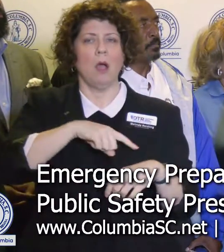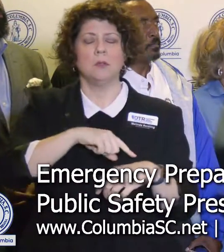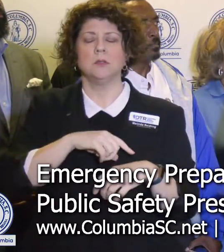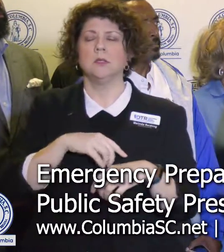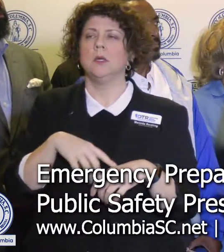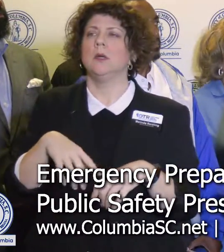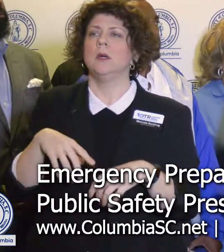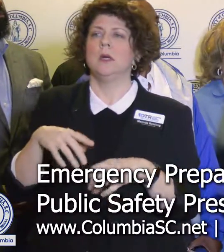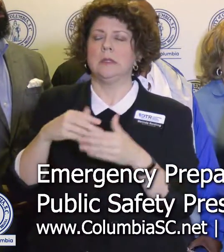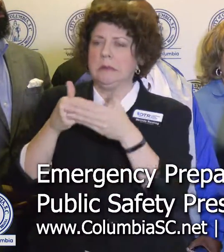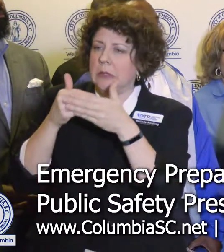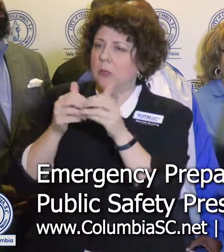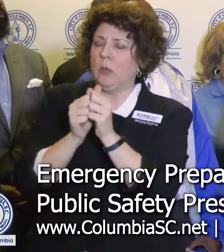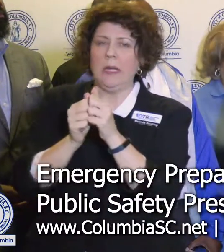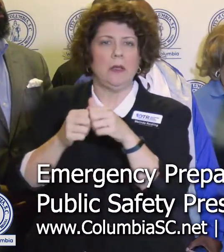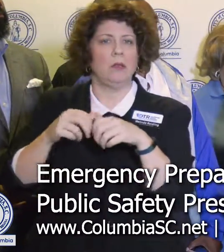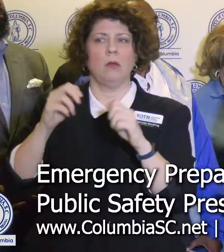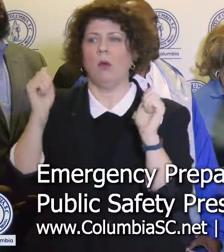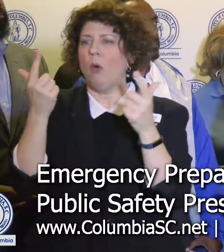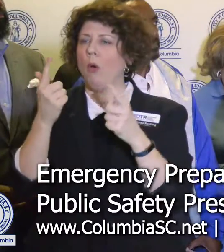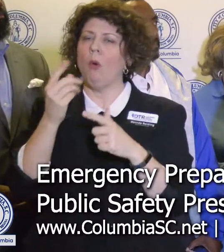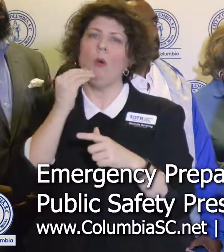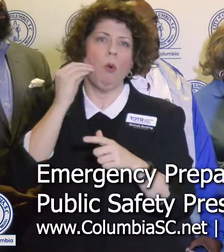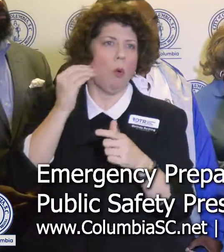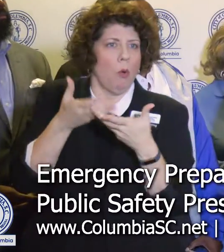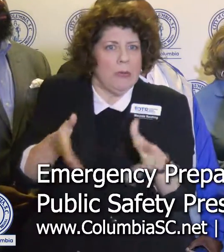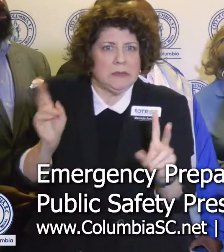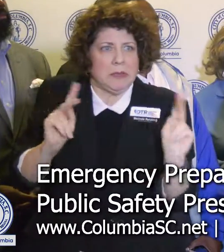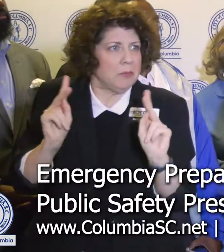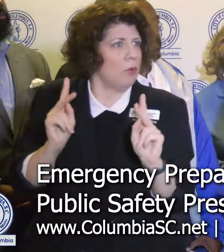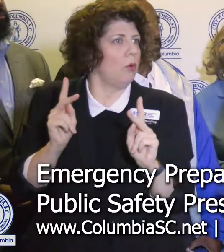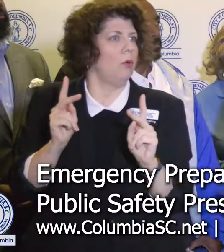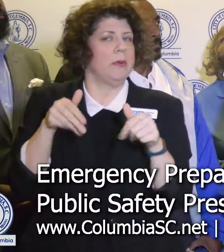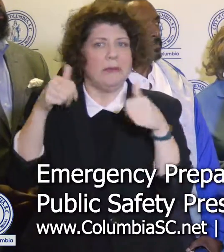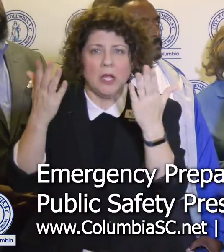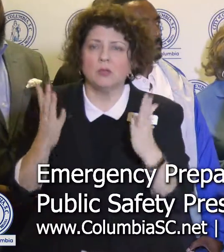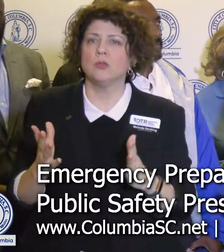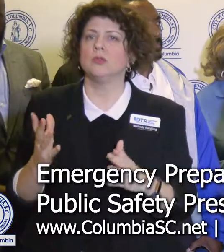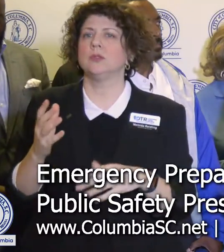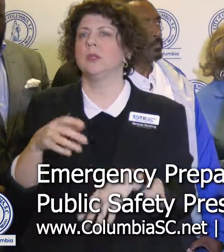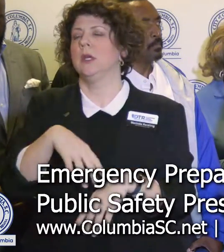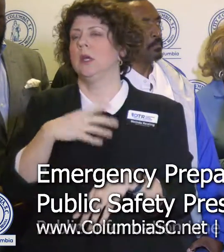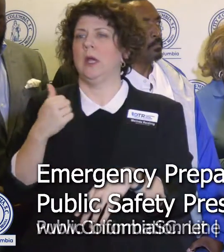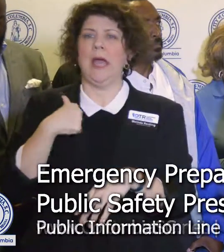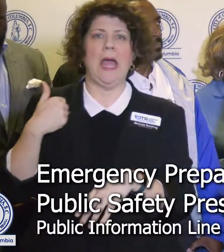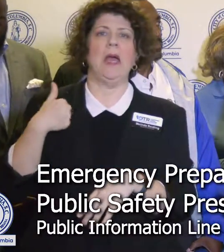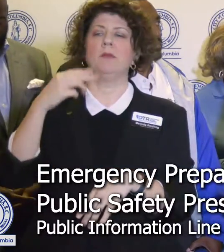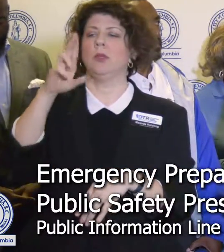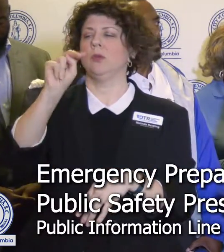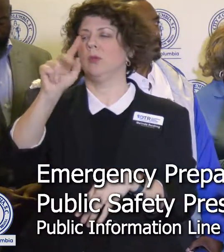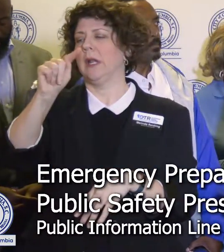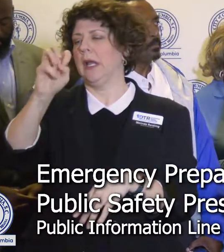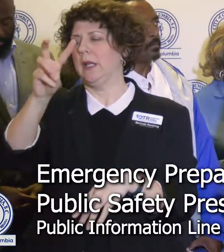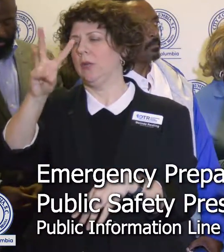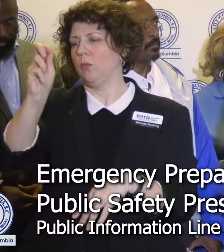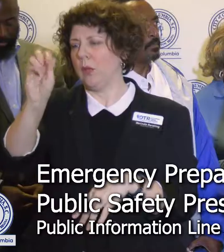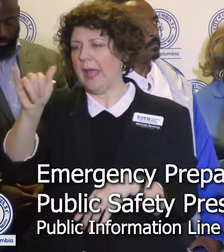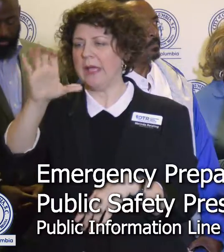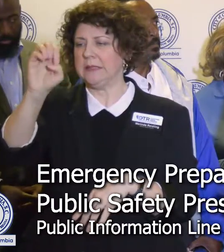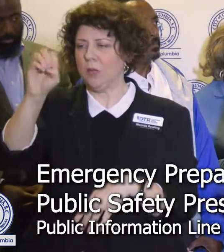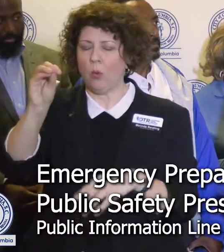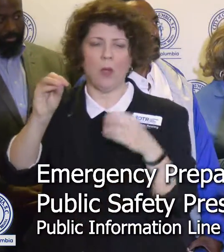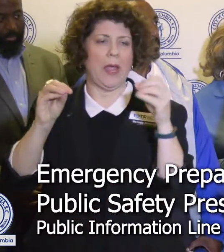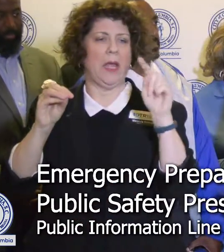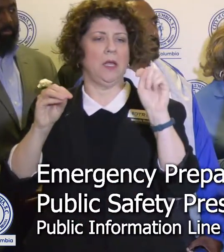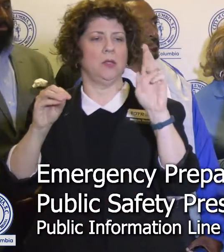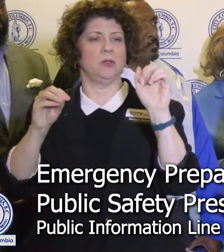mentioned, closely with CPD and all of our homeless services providers. We have the CEO of the United Way and also the CEO of